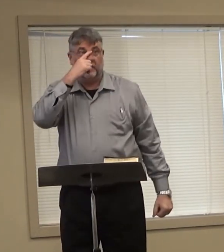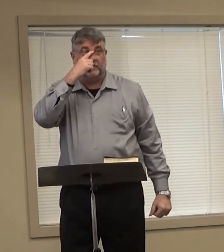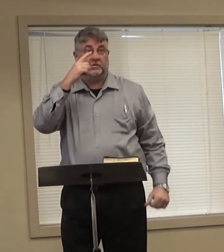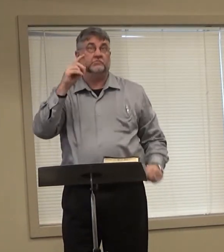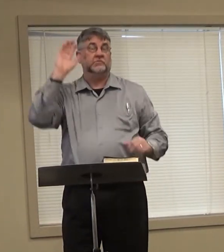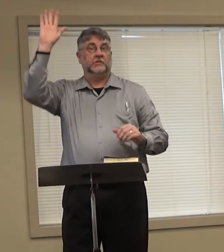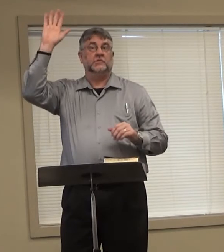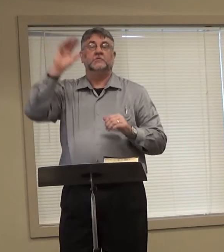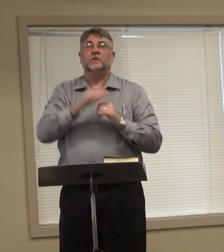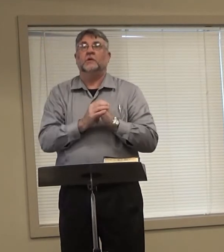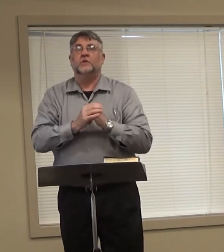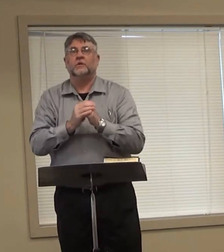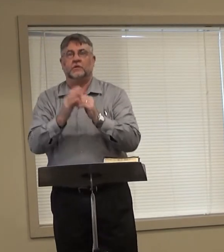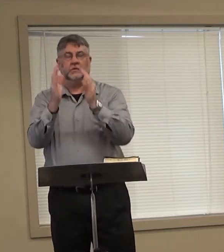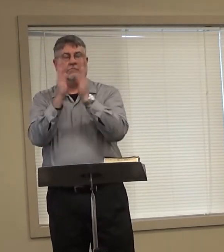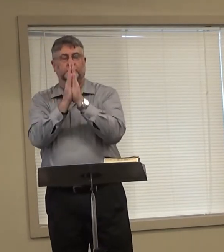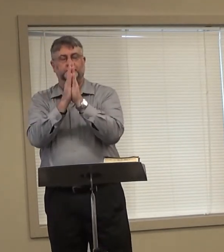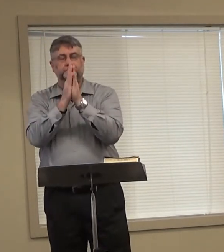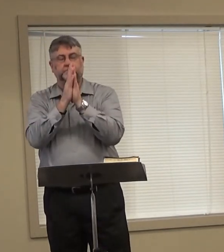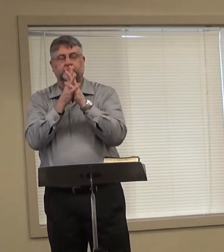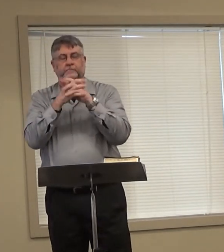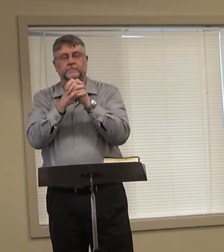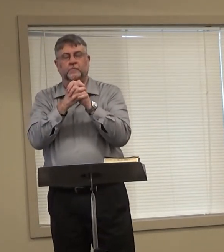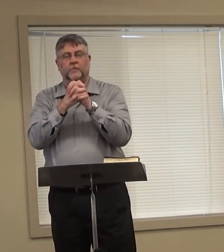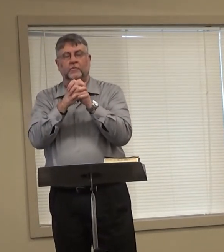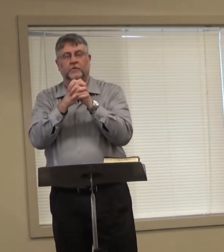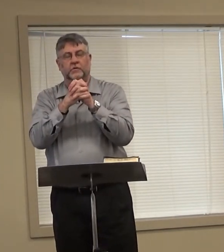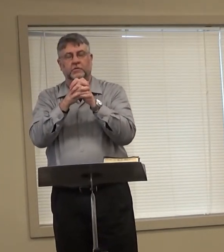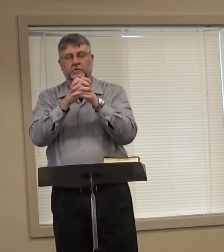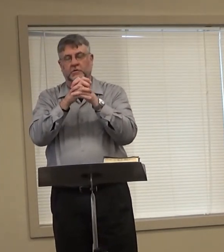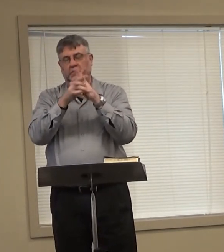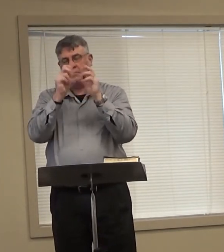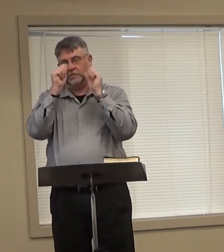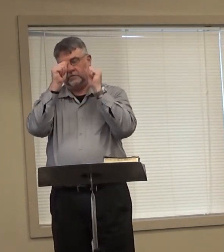and His word for us and His word for the new year. So let's begin in prayer.